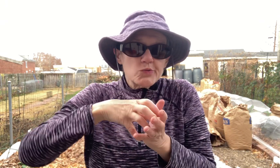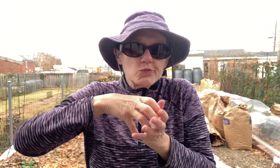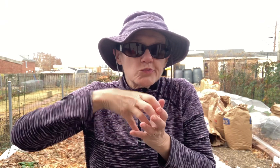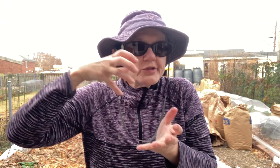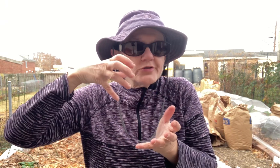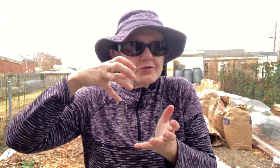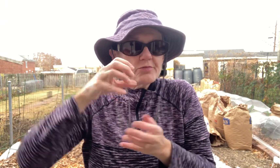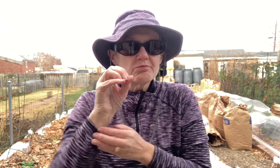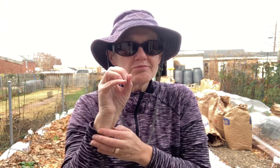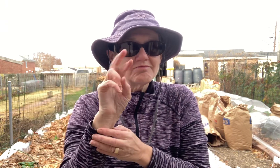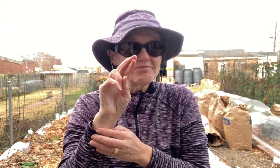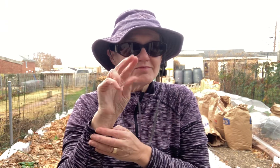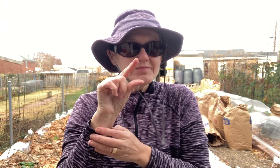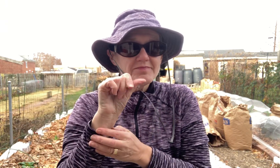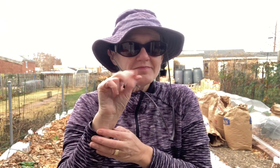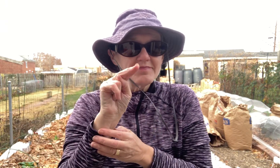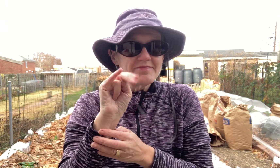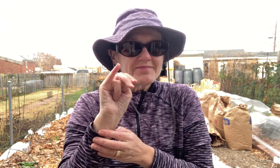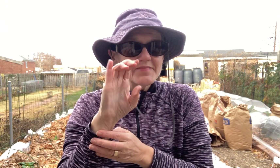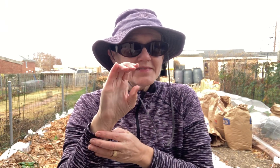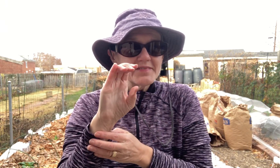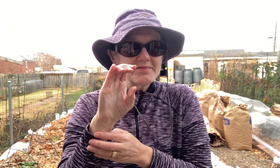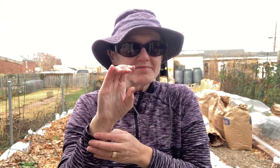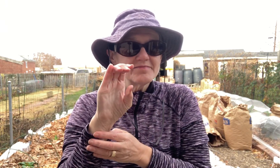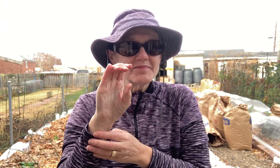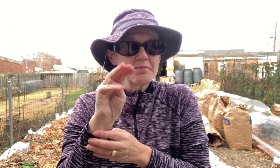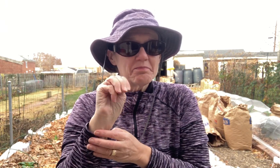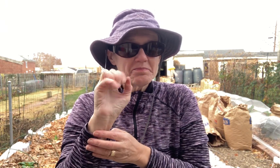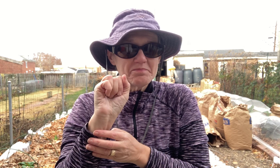become rich organic matter.